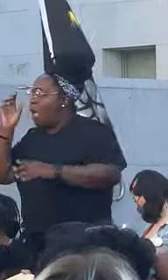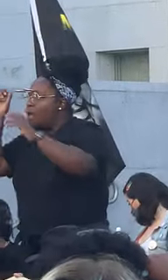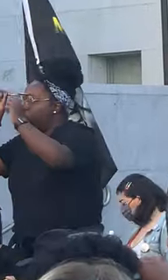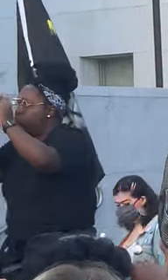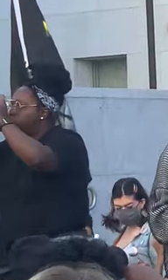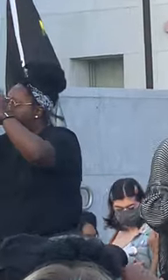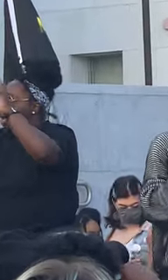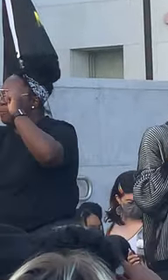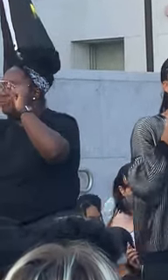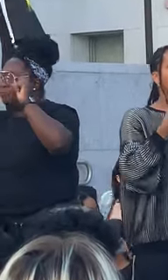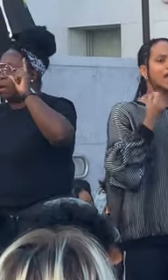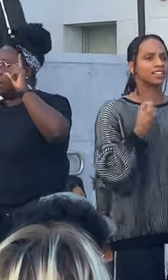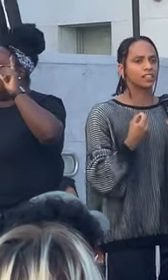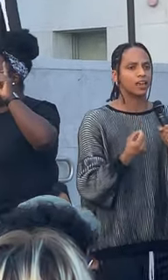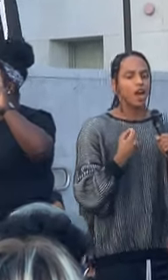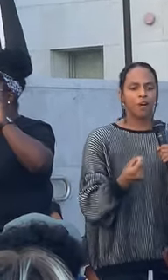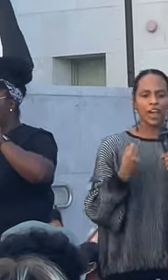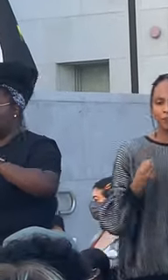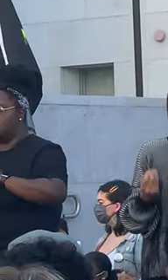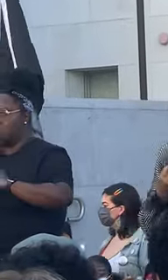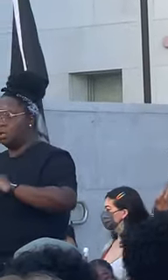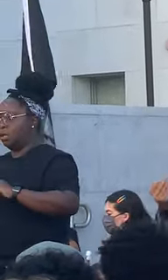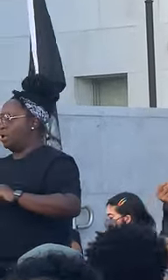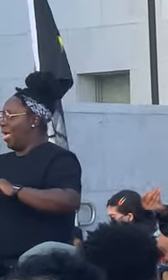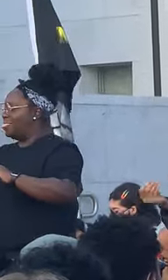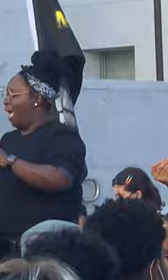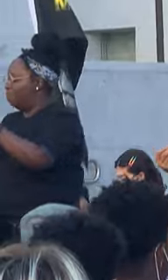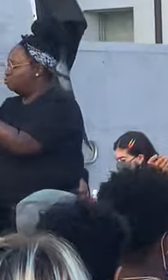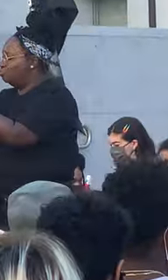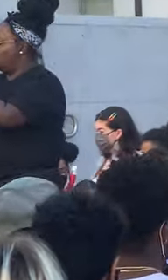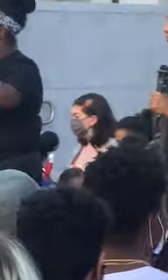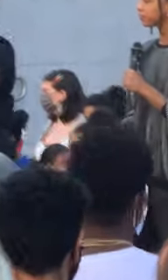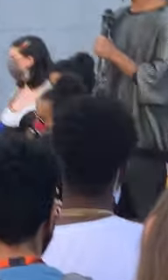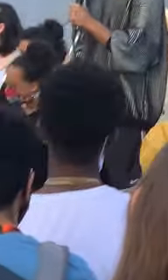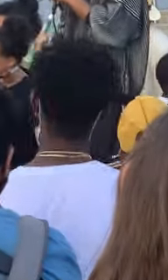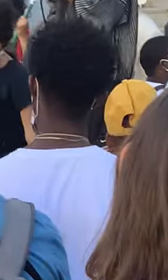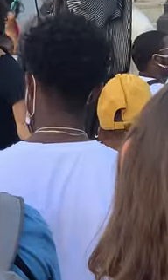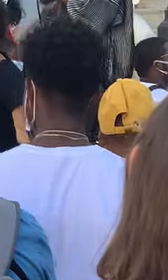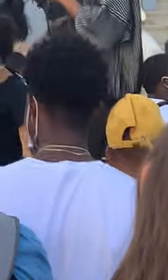awakening, that the price of that freedom, it comes at great cost.